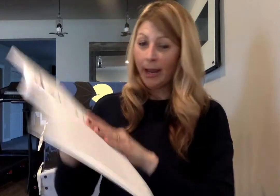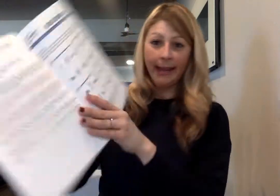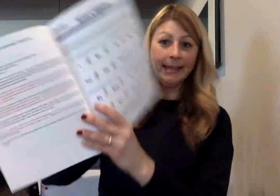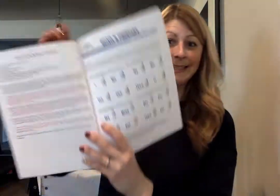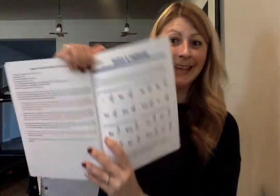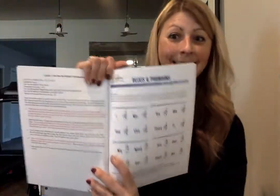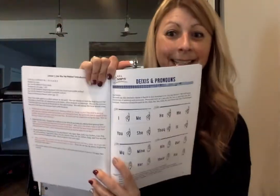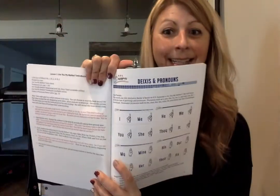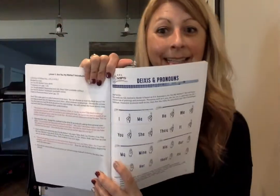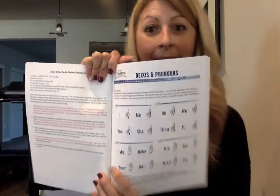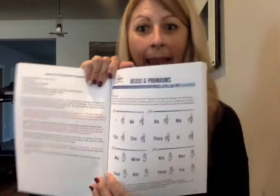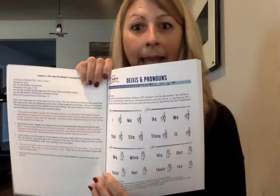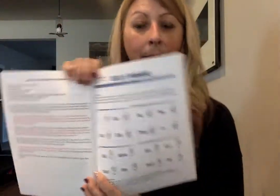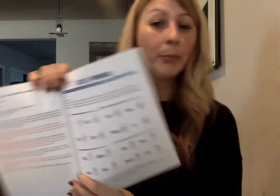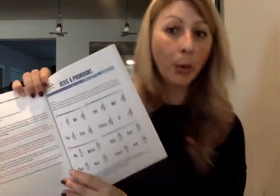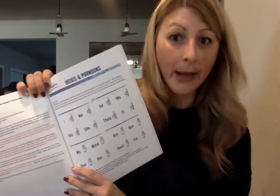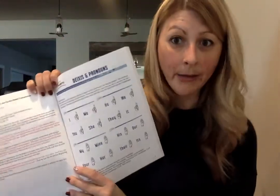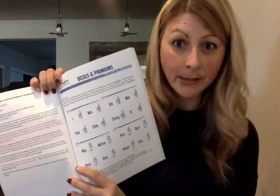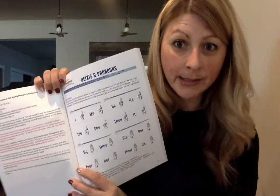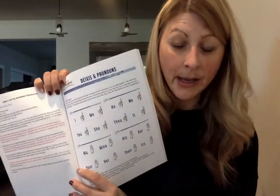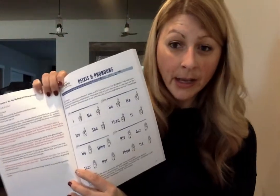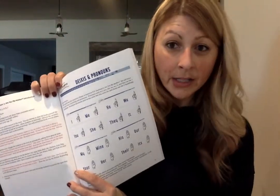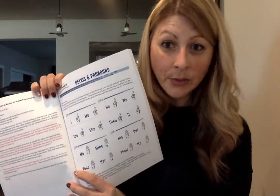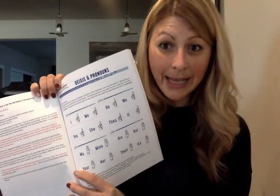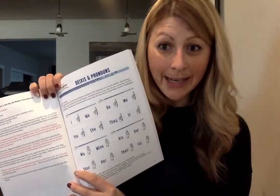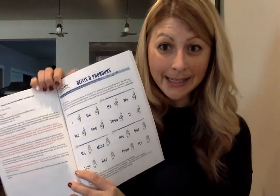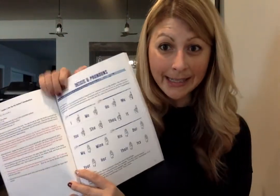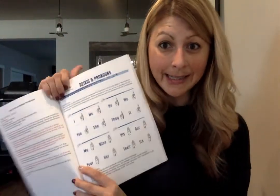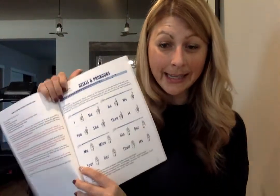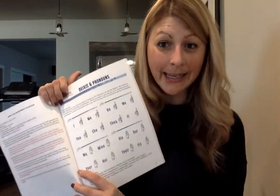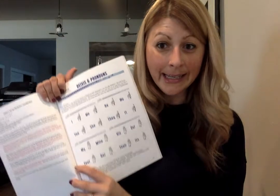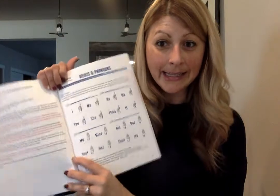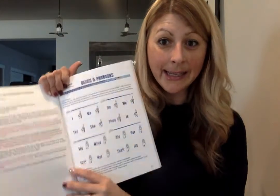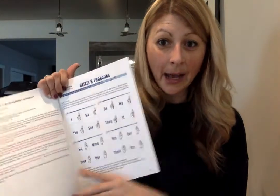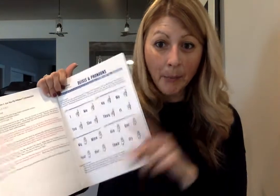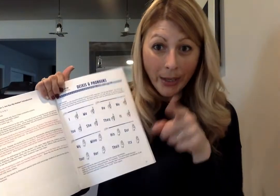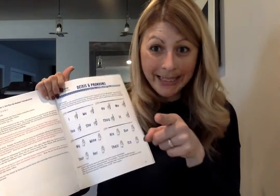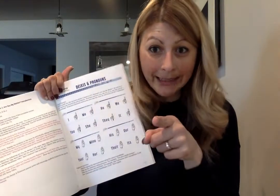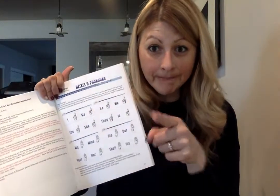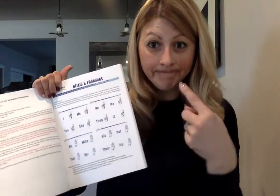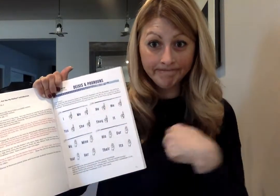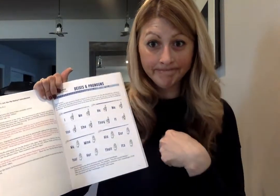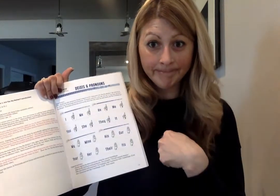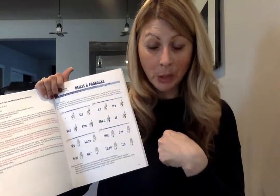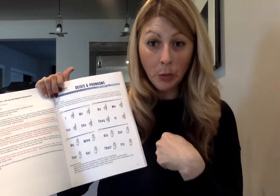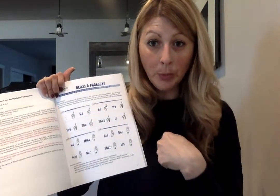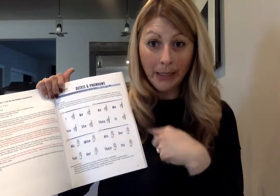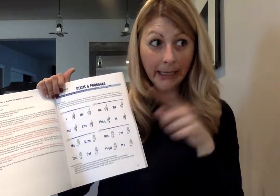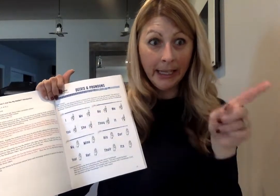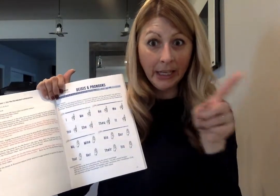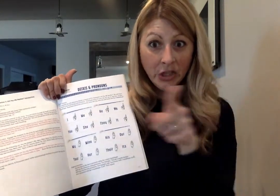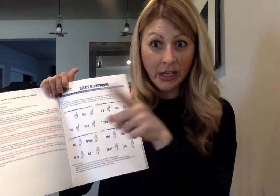Okay, Dexis and pronouns. So Dexis is pointing. You, me, he, she,